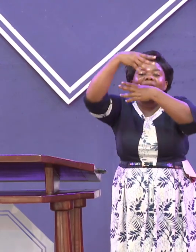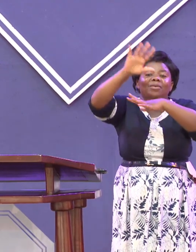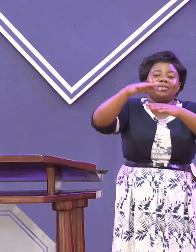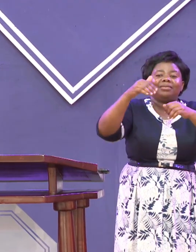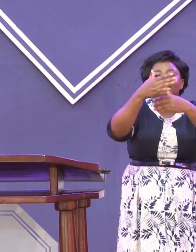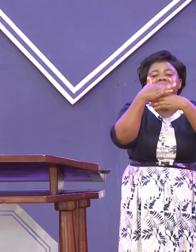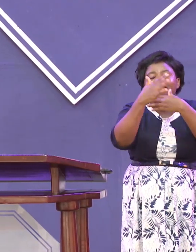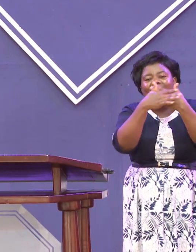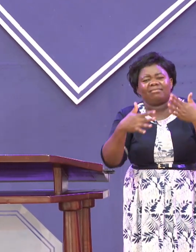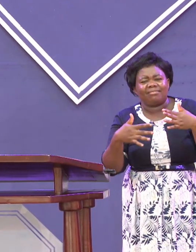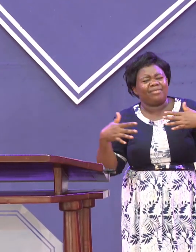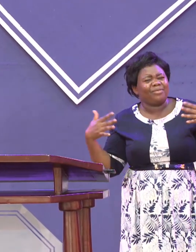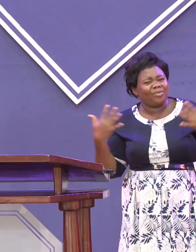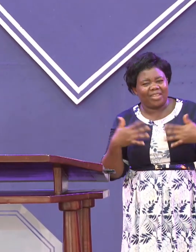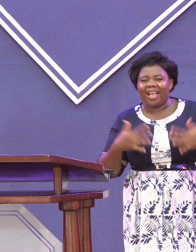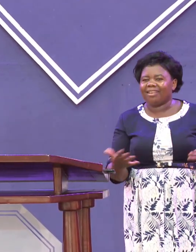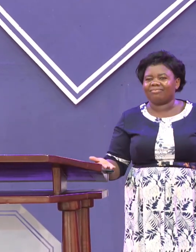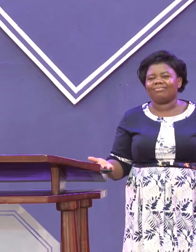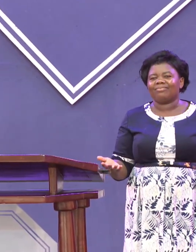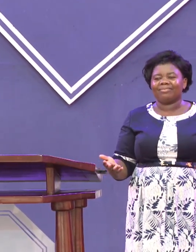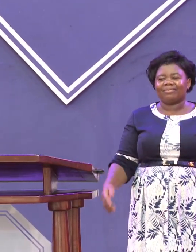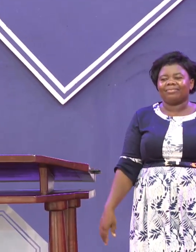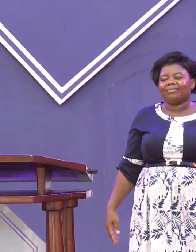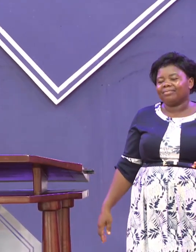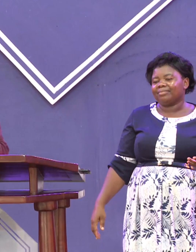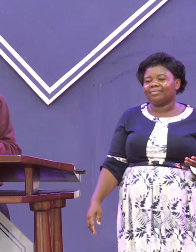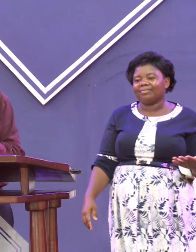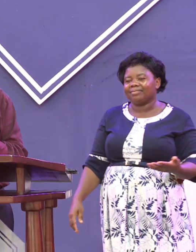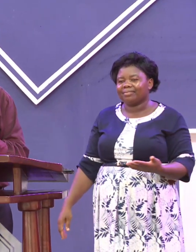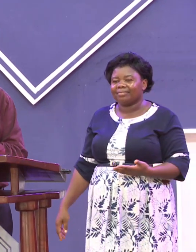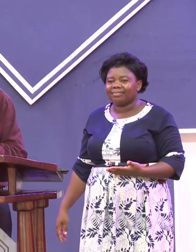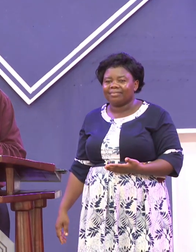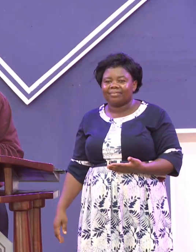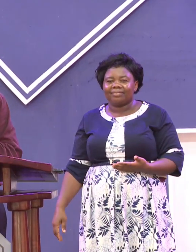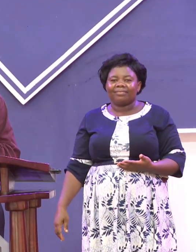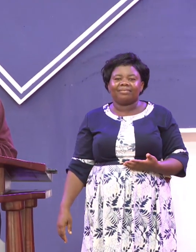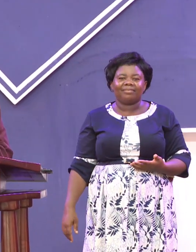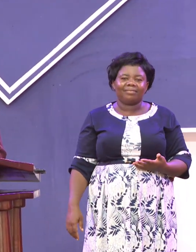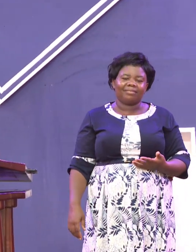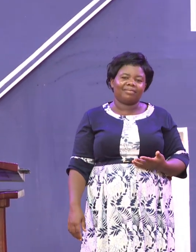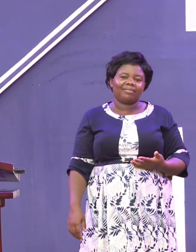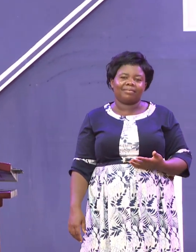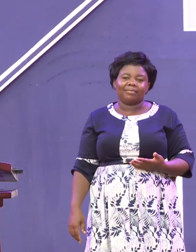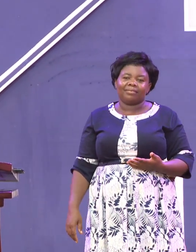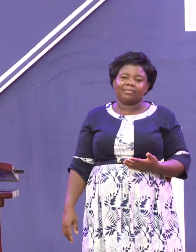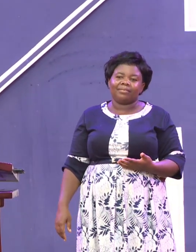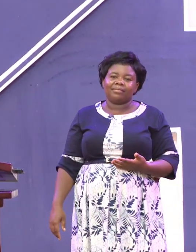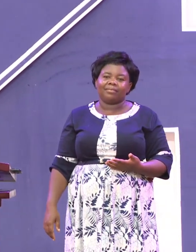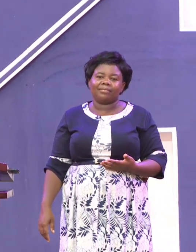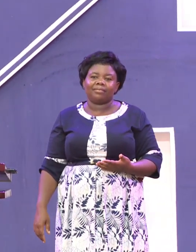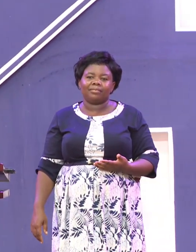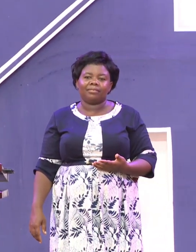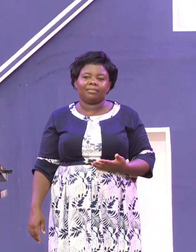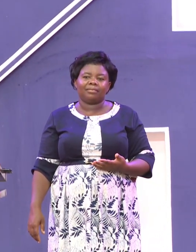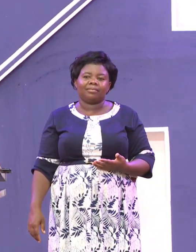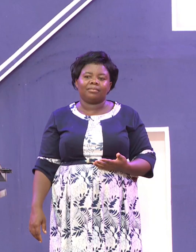kutia. You call upon the blood of Jesus, you pour many jerrycans on yourself, and you just pour around the whole house the